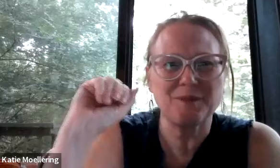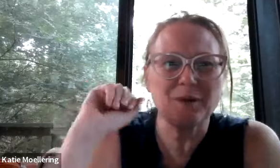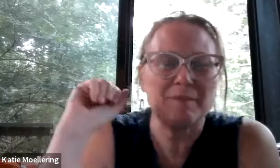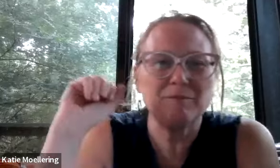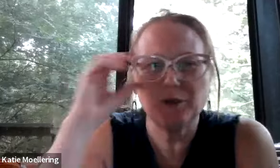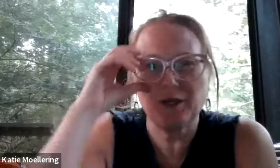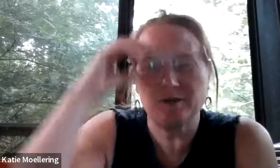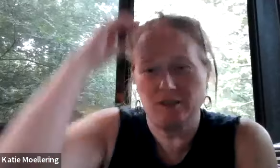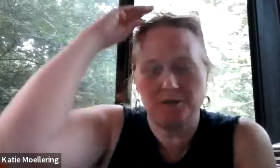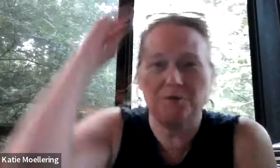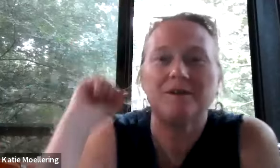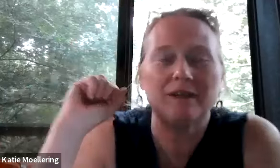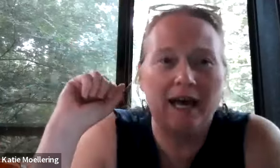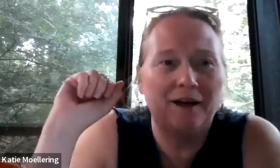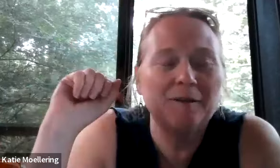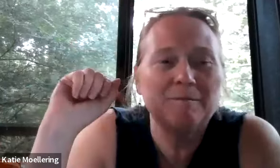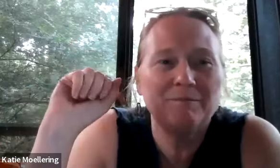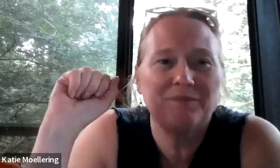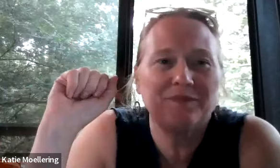Okay, we'll go to L.